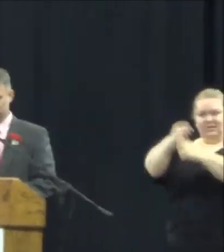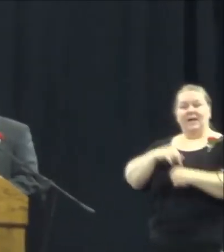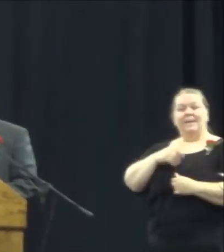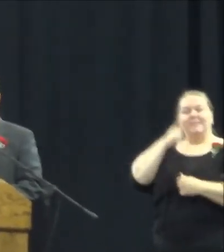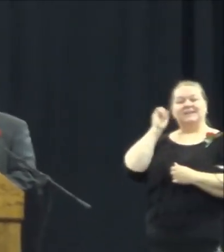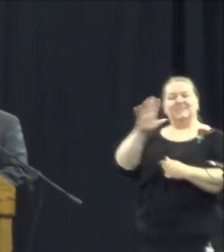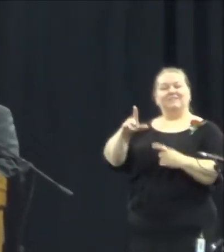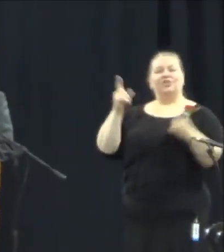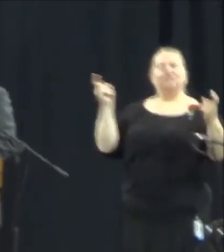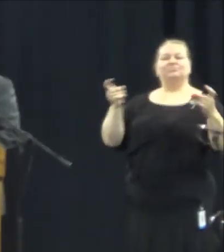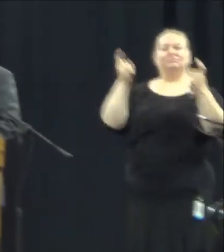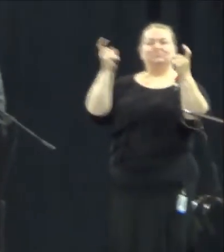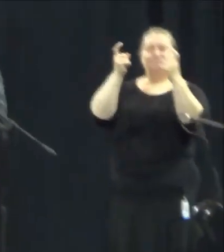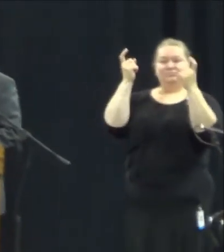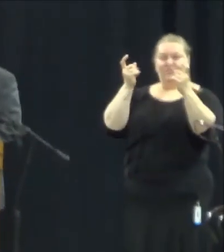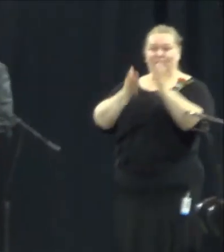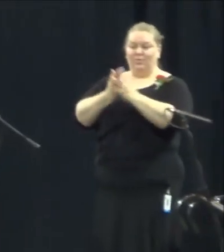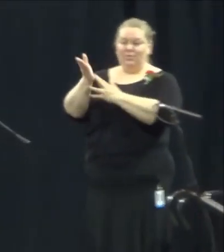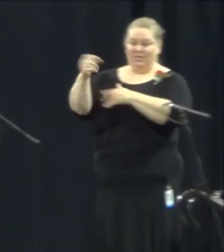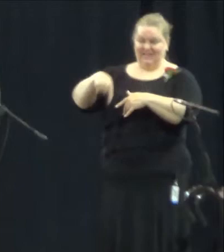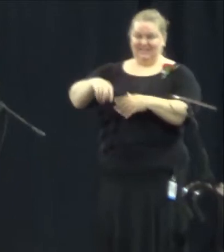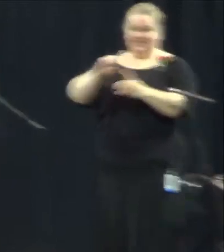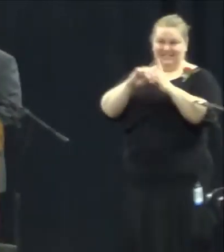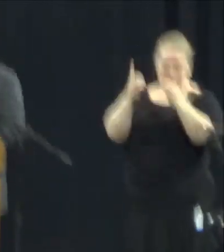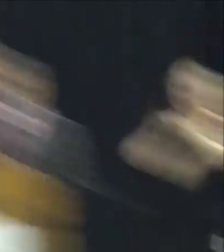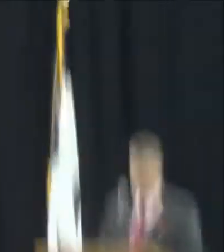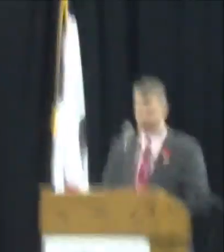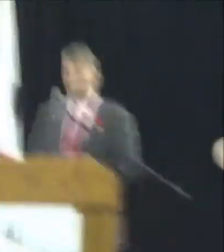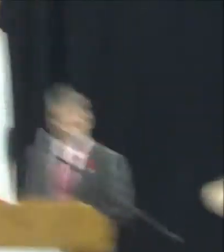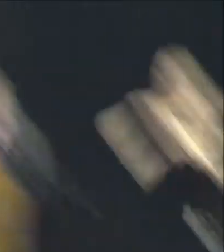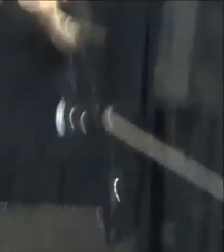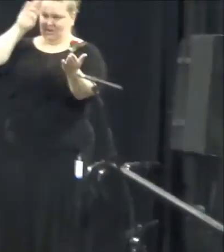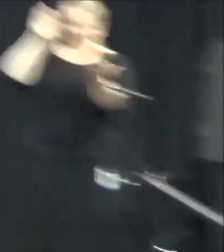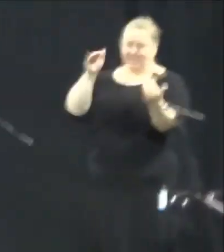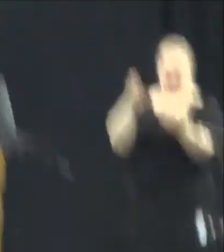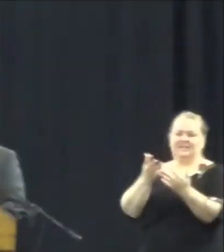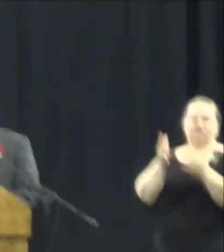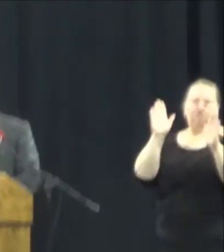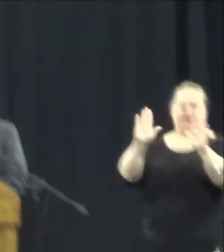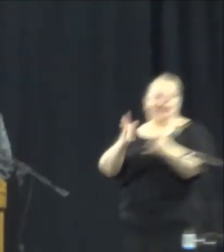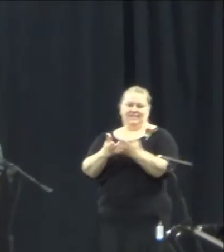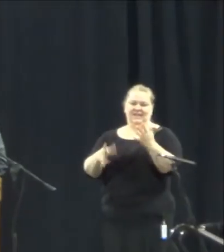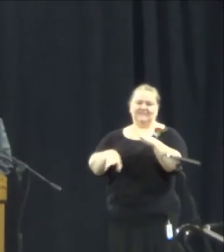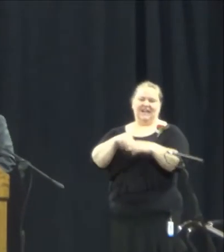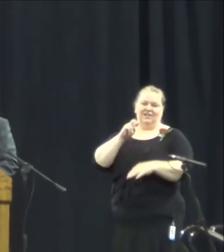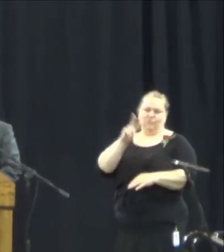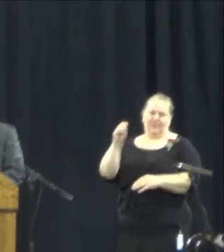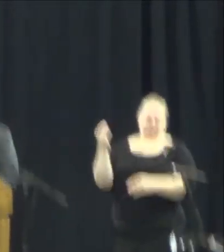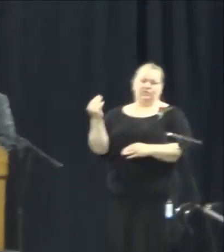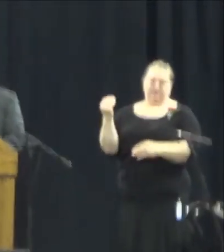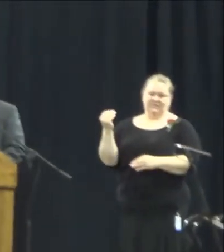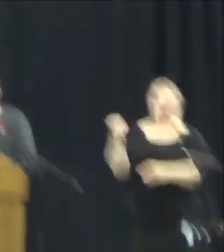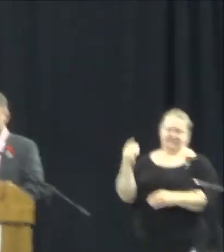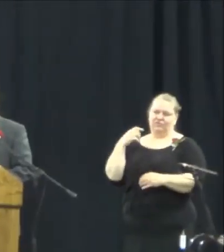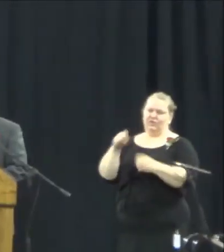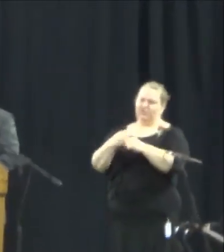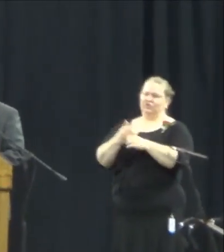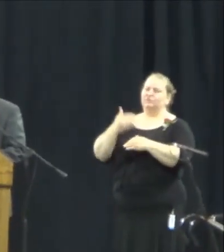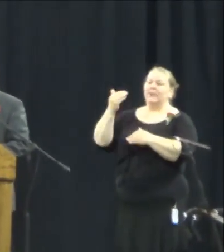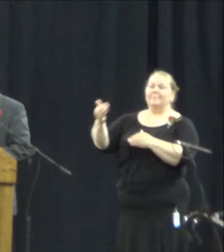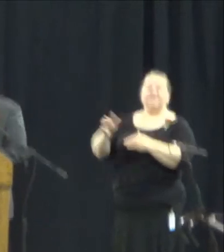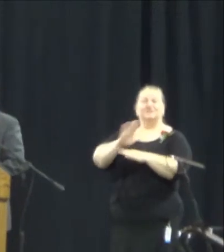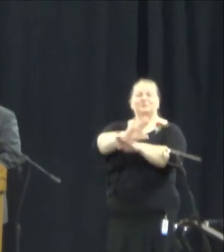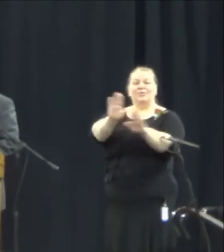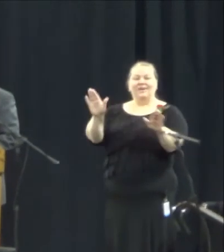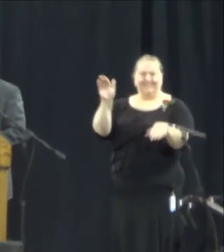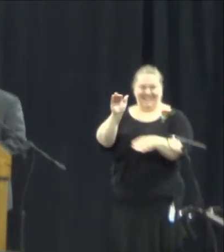on your triumphant journey through the district, we will continue to expect great things in 2014 and the years to come. This is your